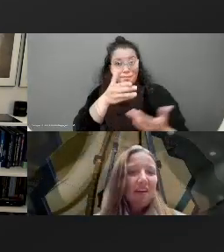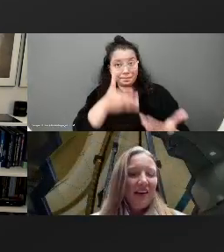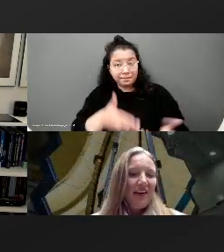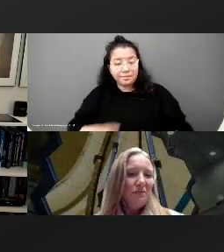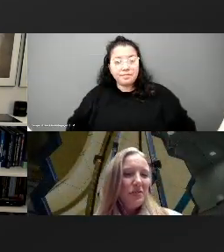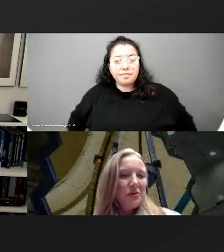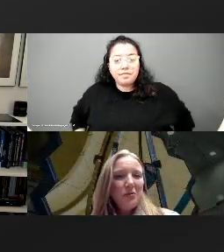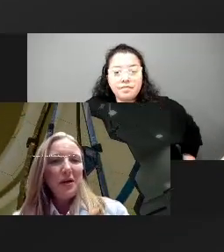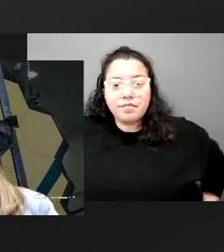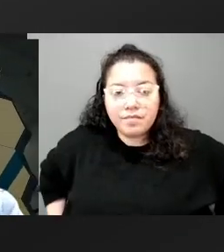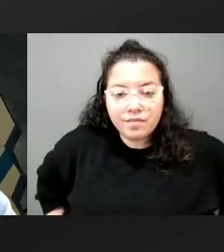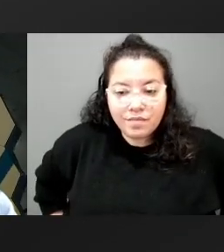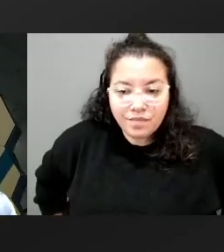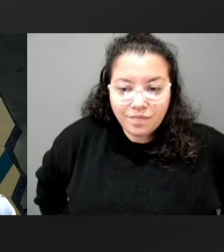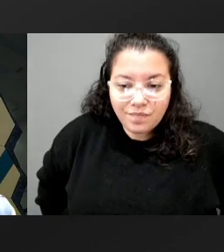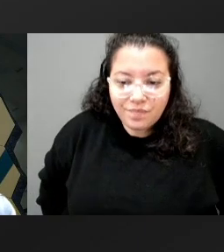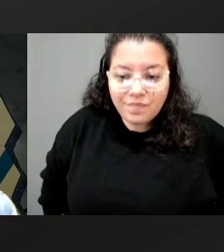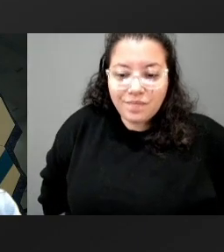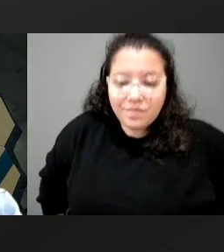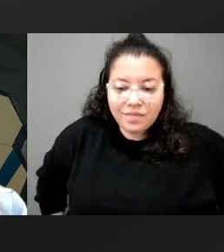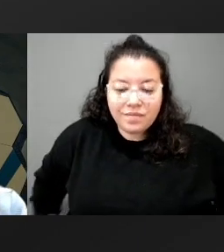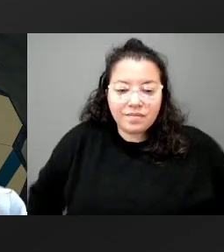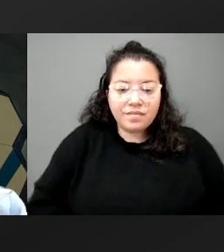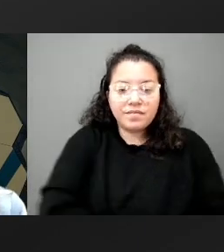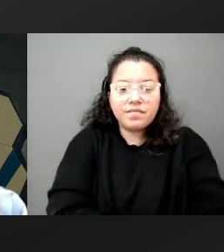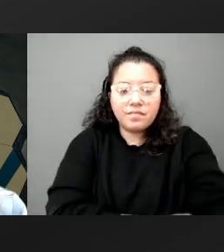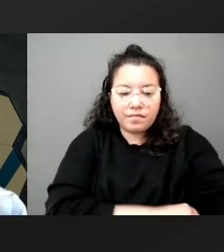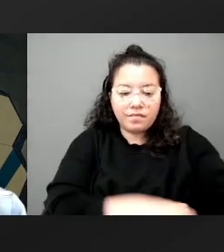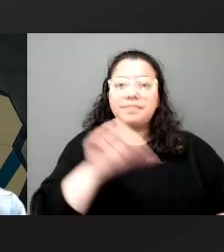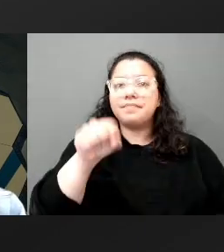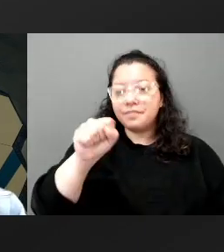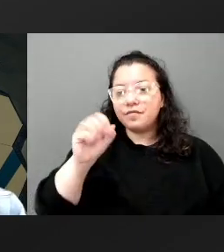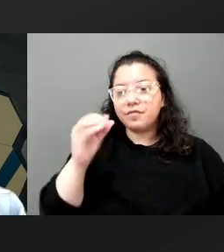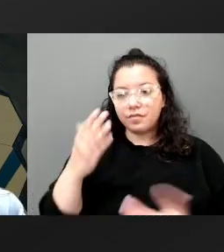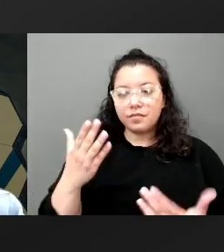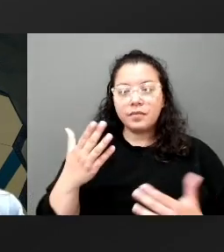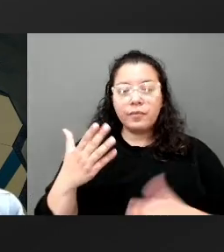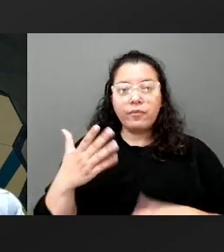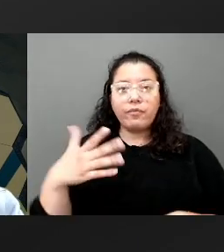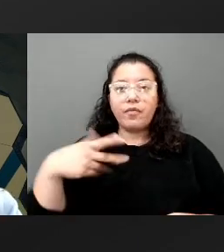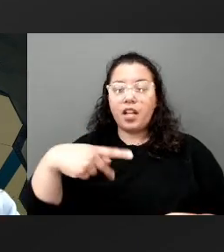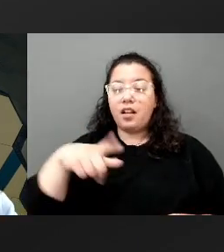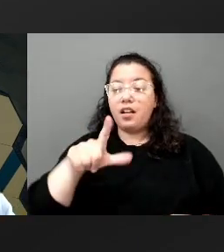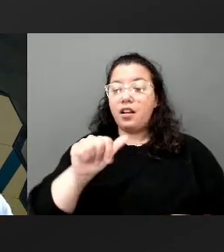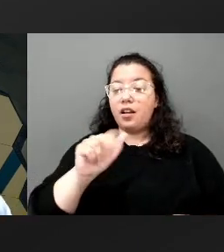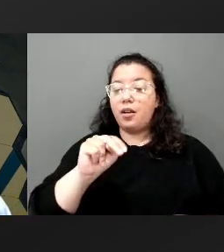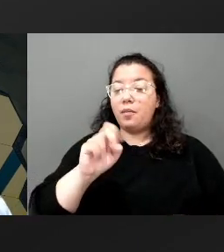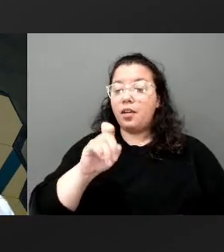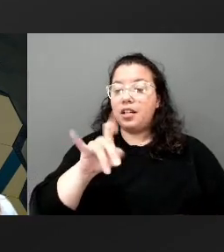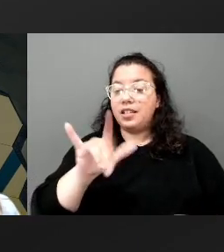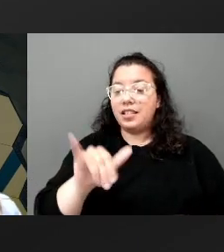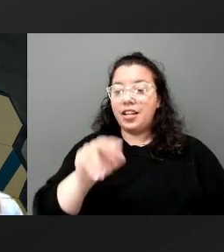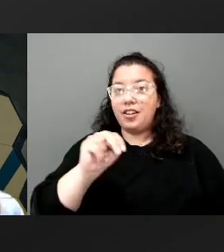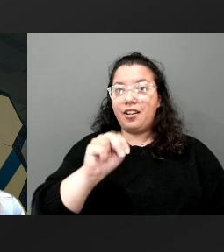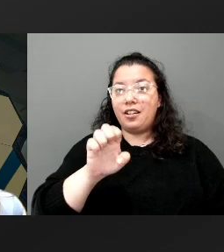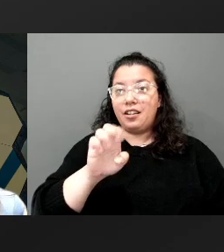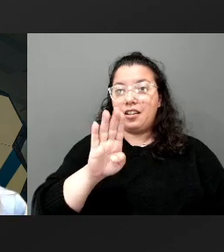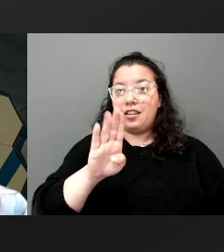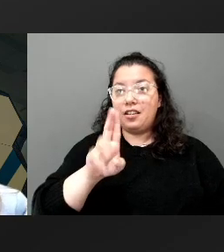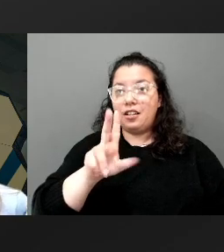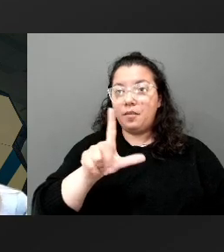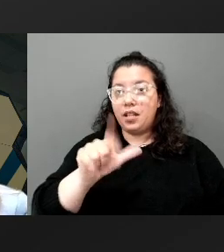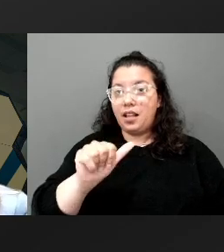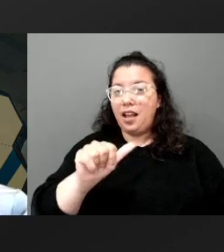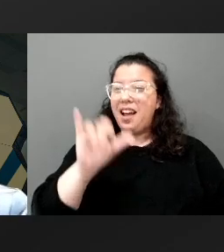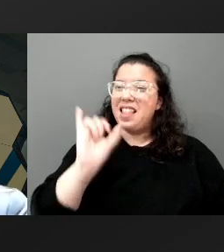Sure. So planetary nebula is a total misnomer. It is really not a